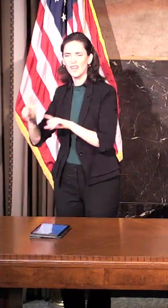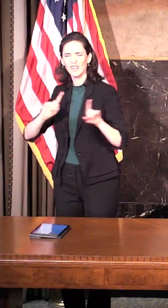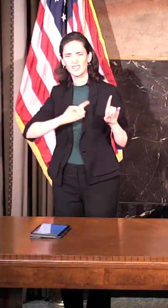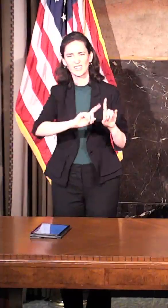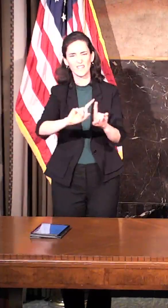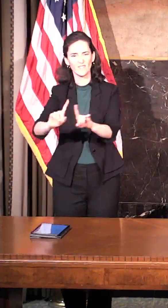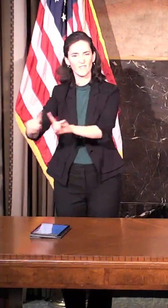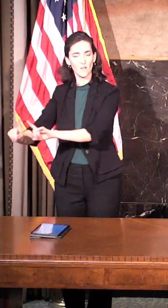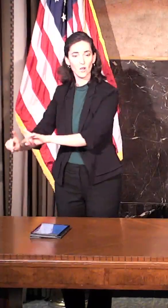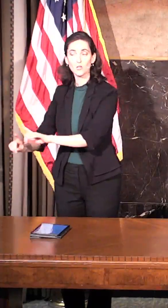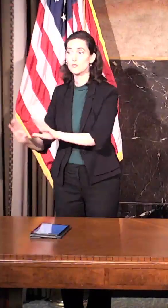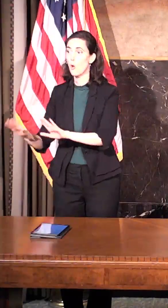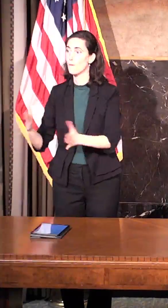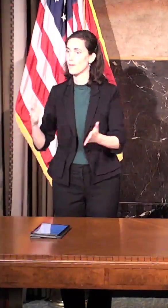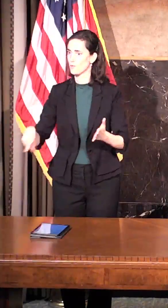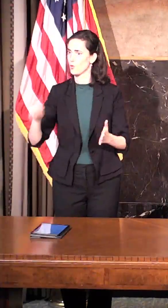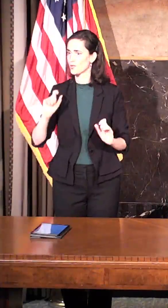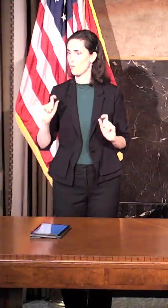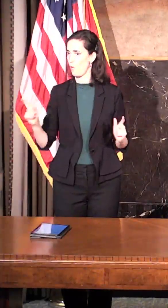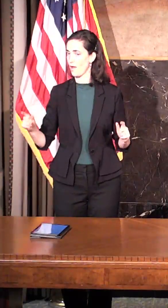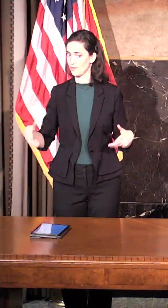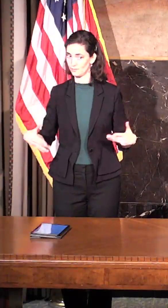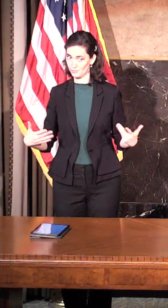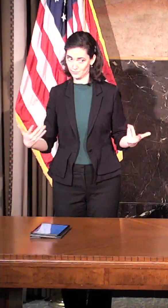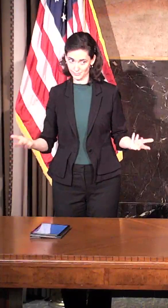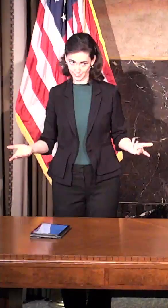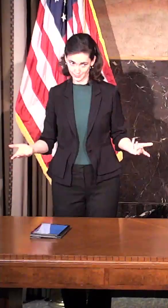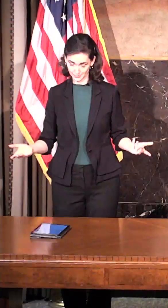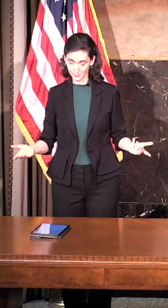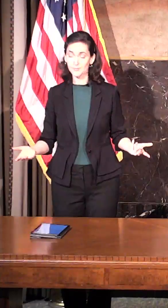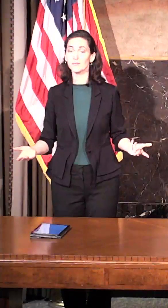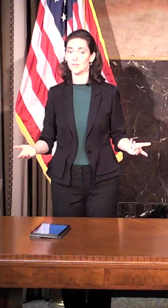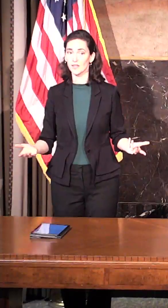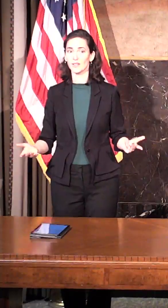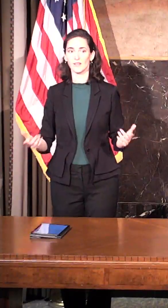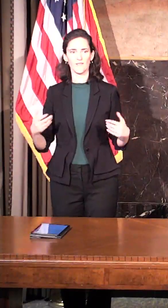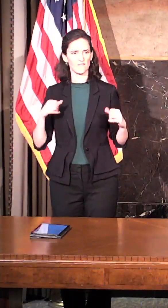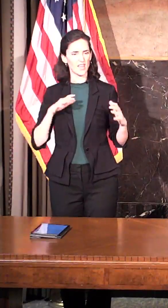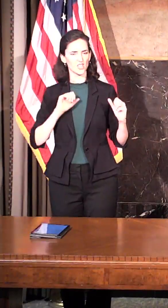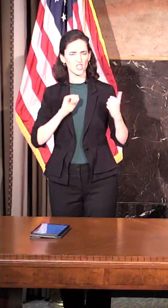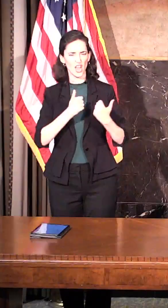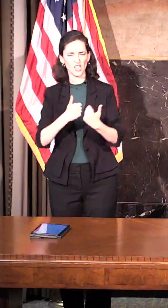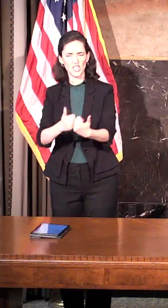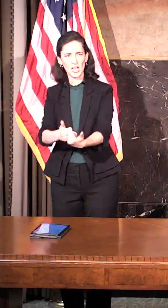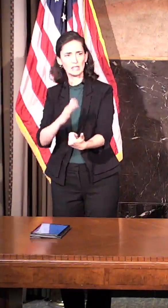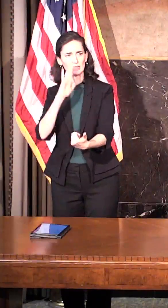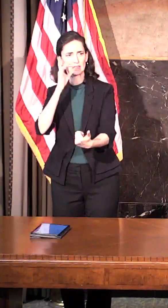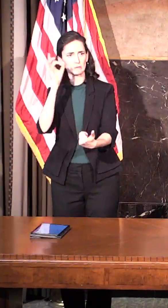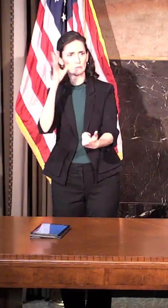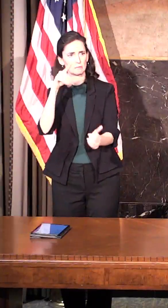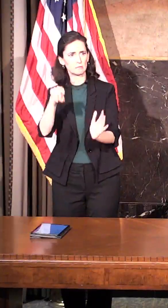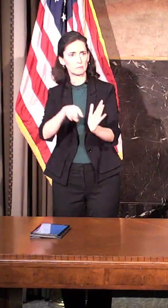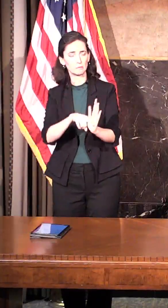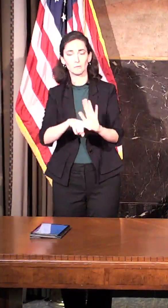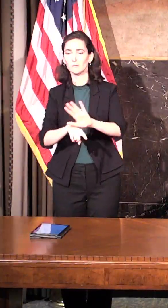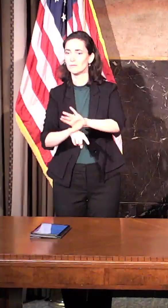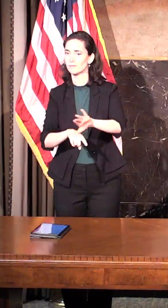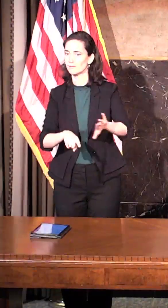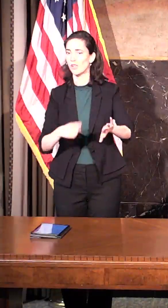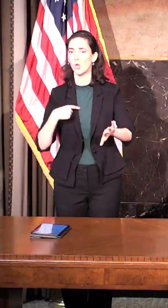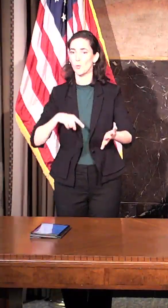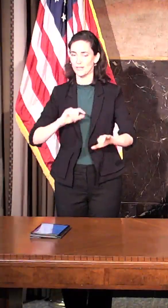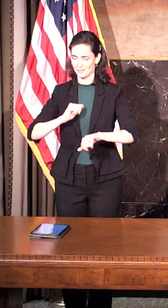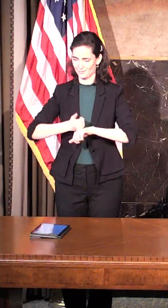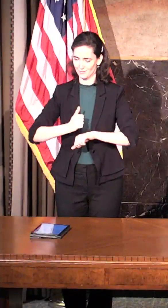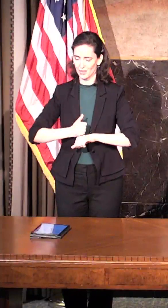might come as a surprise to people because of these challenges that we've been able to put together a budget